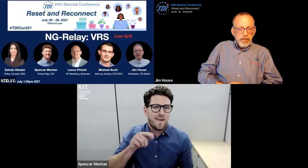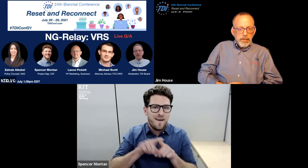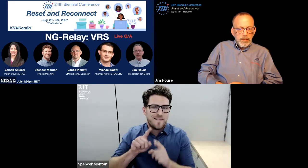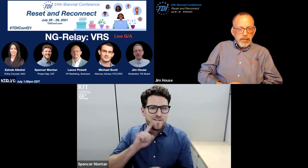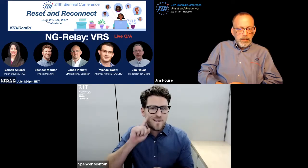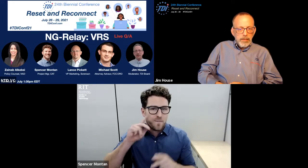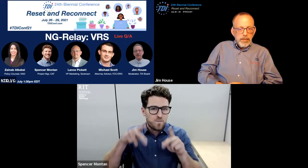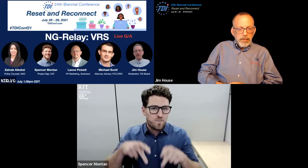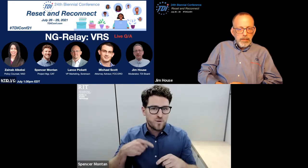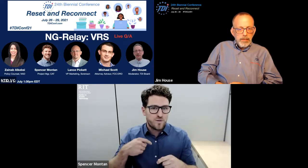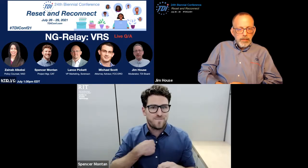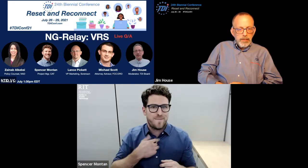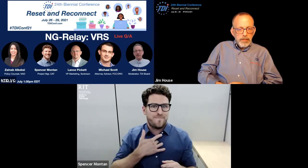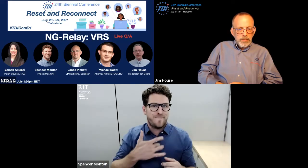issues.